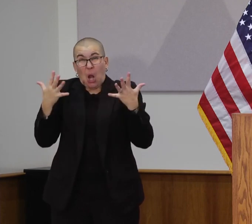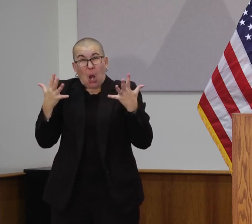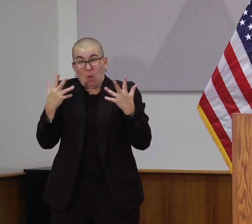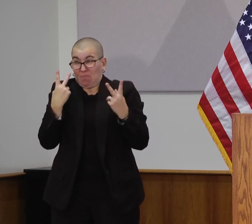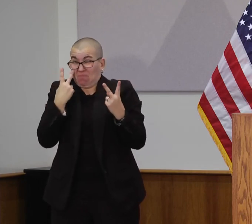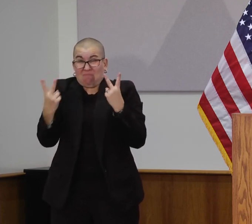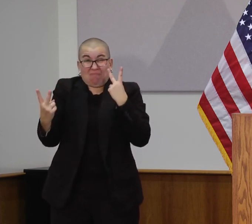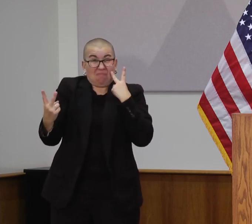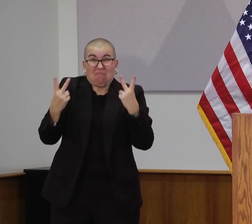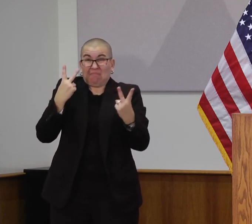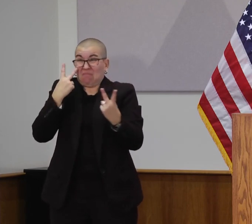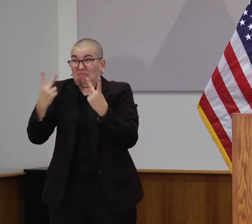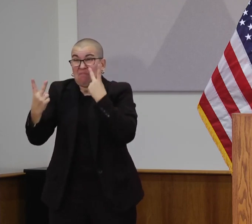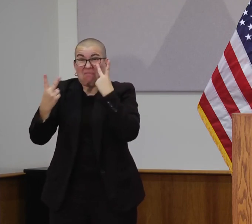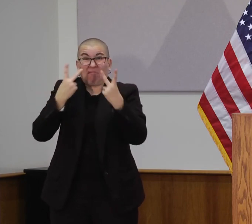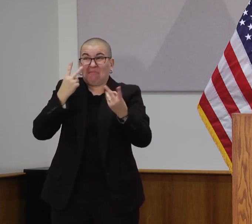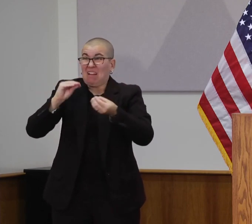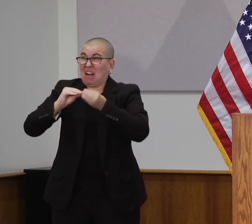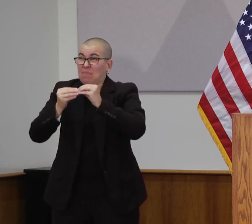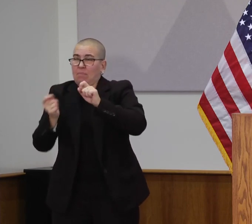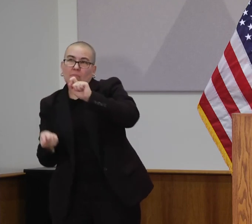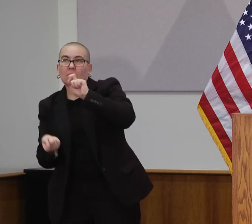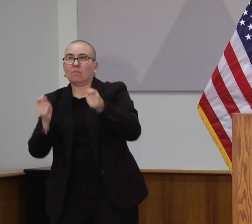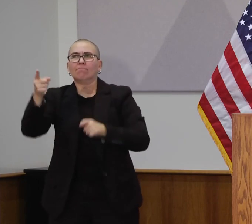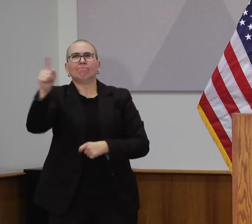change as the epidemic in general has grown.